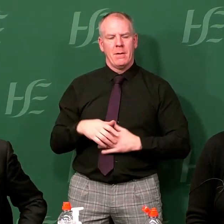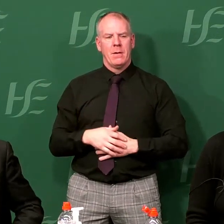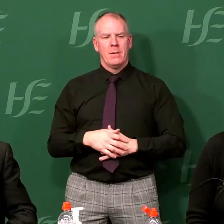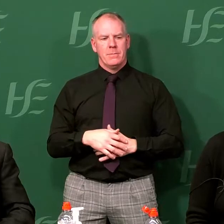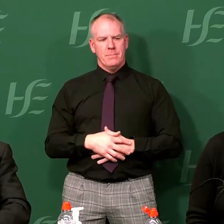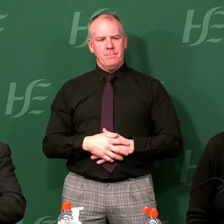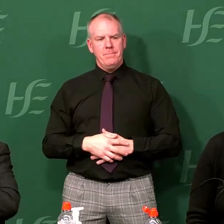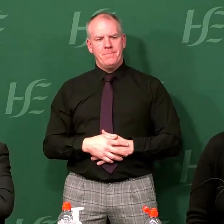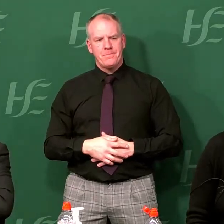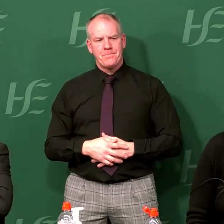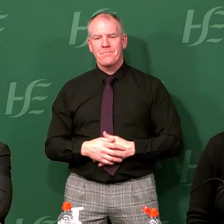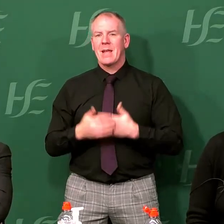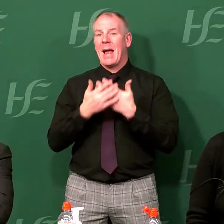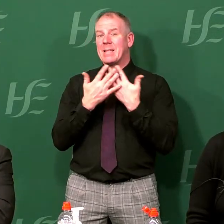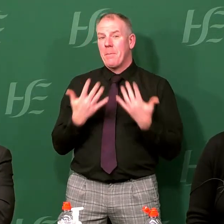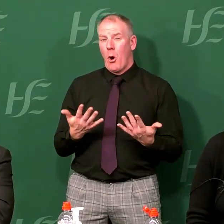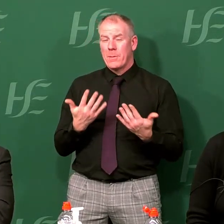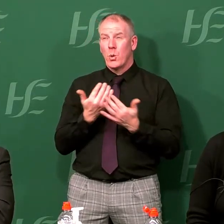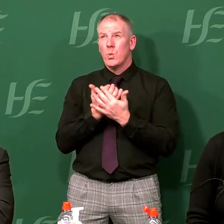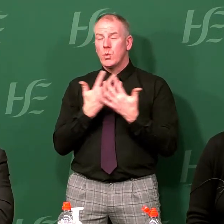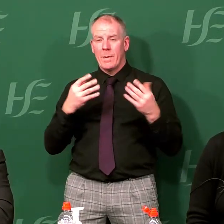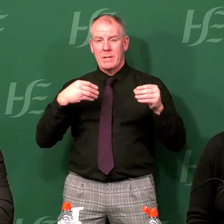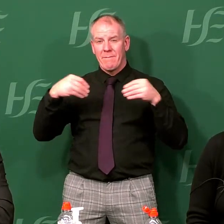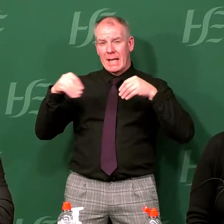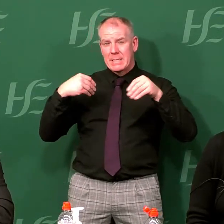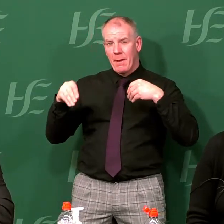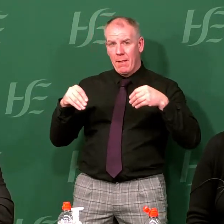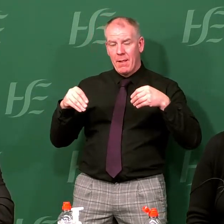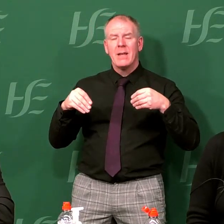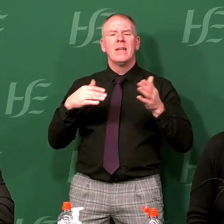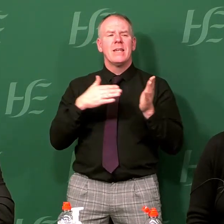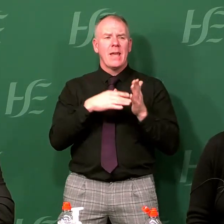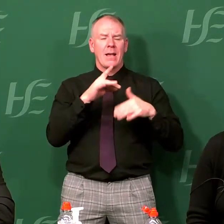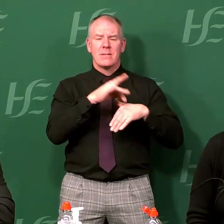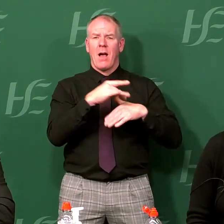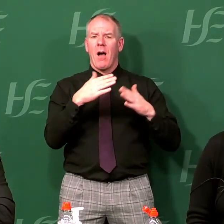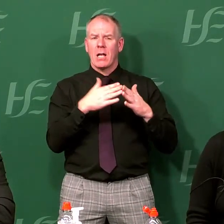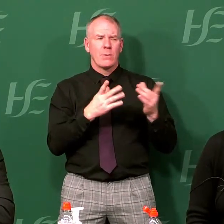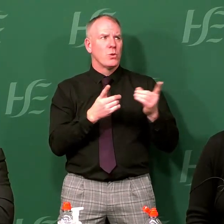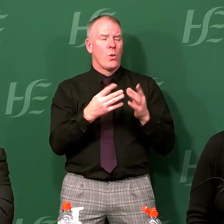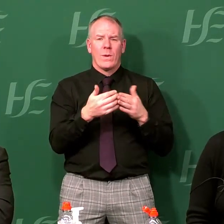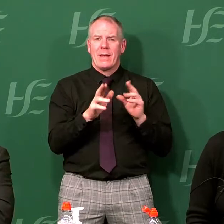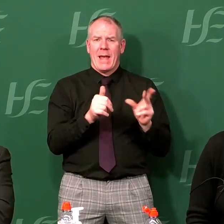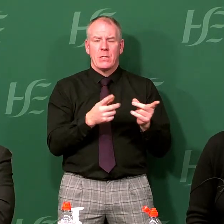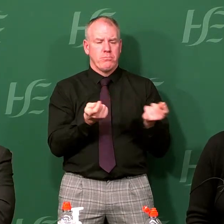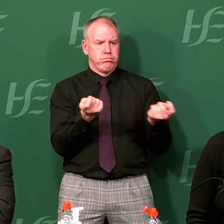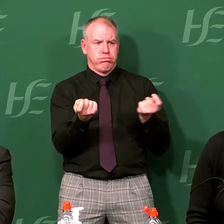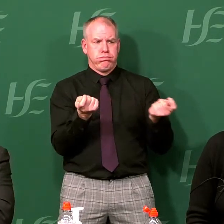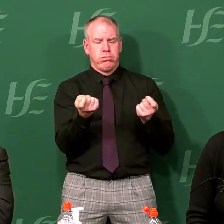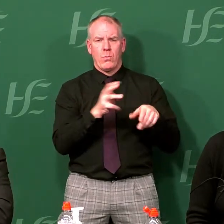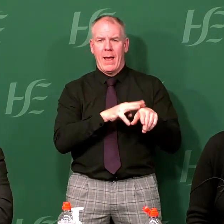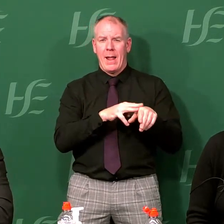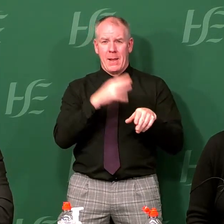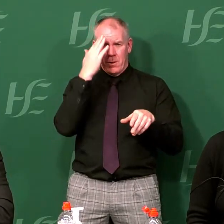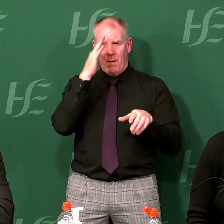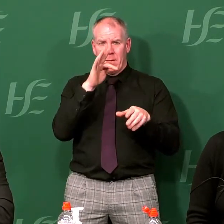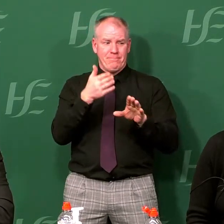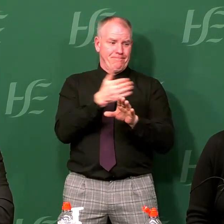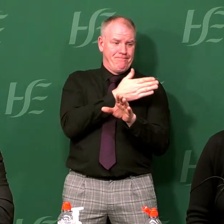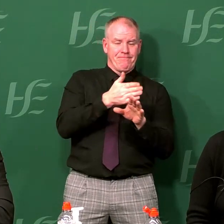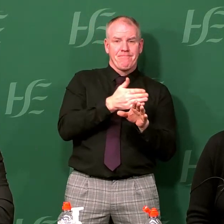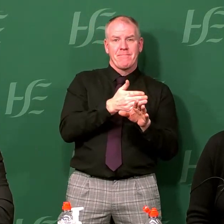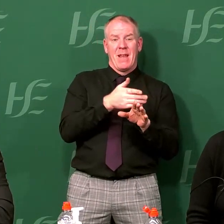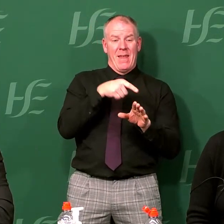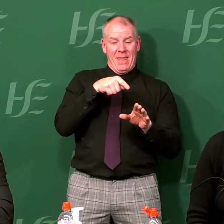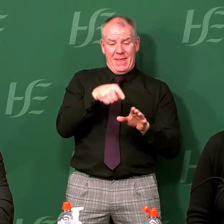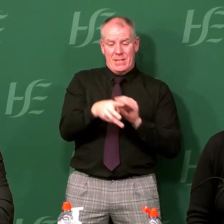at the minute there are so many moving parts. So in terms of sites are managing, they're doing whatever they can at the minute. And you'll know this from previous years. This week, next week,